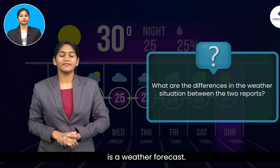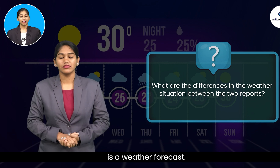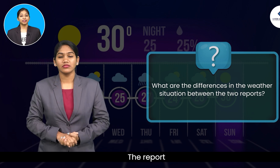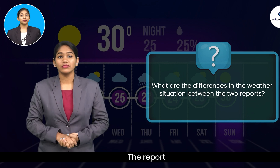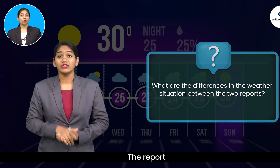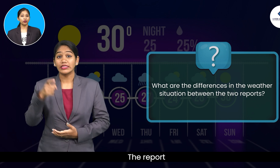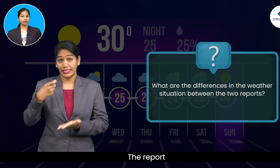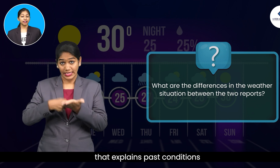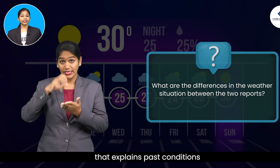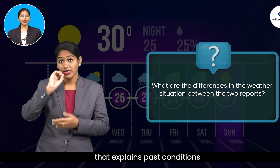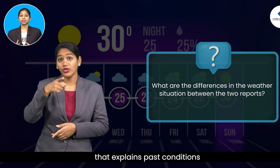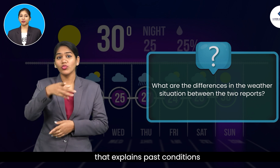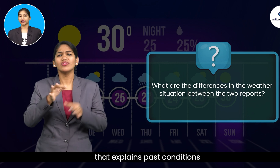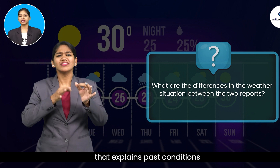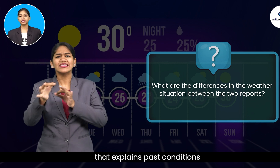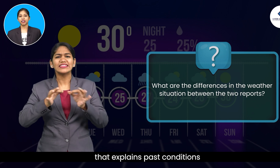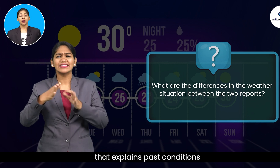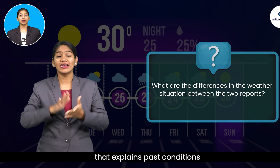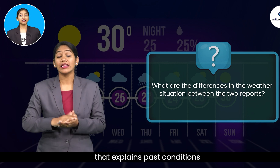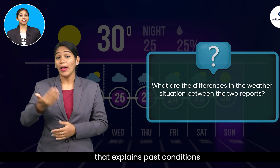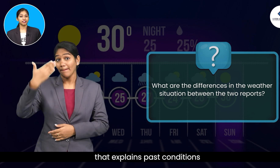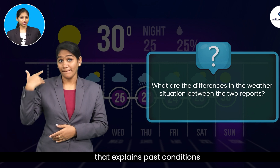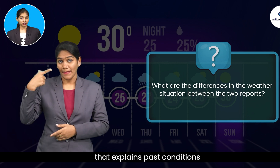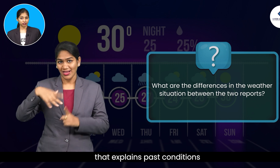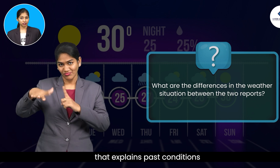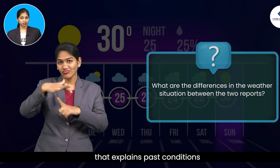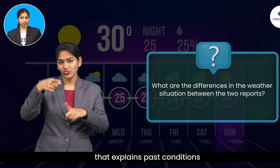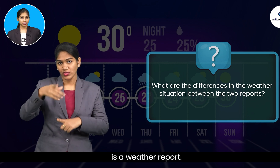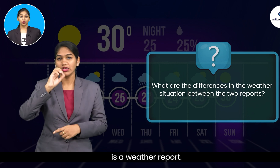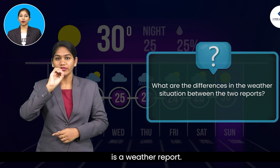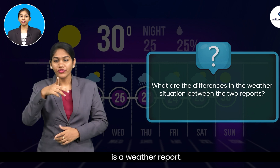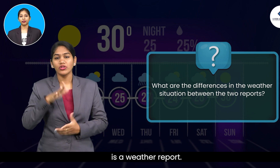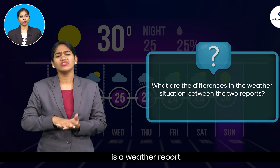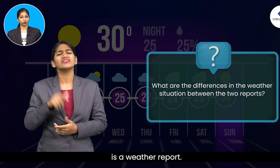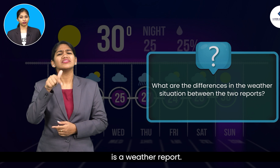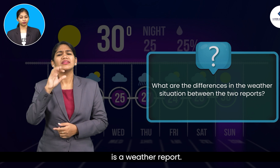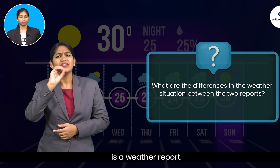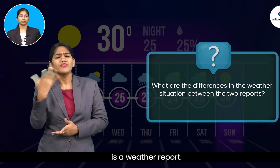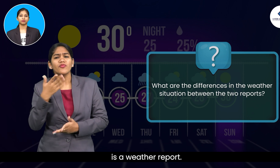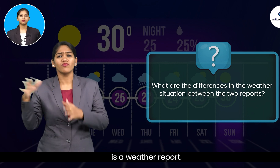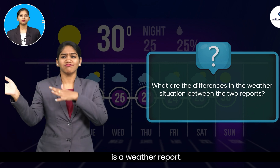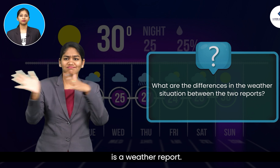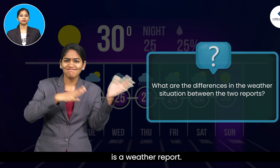The report That explains Past conditions Is a weather report